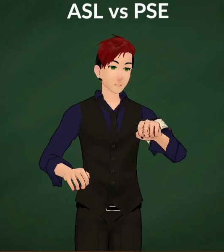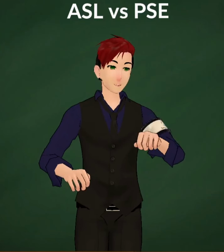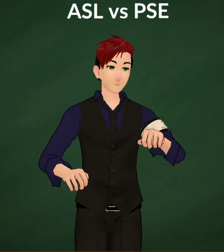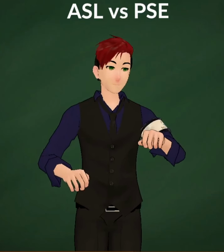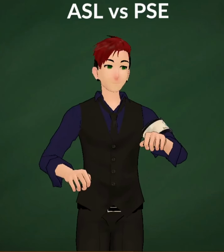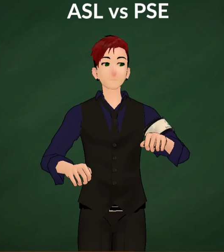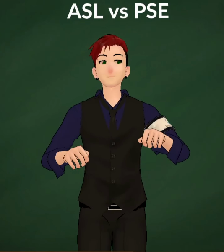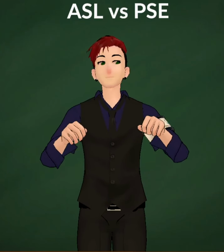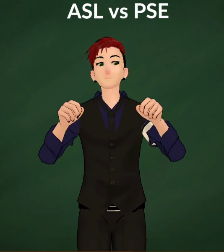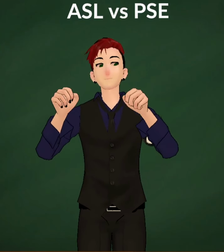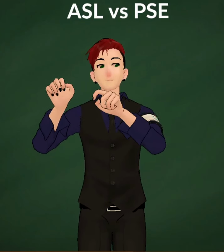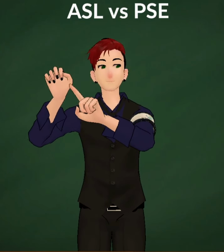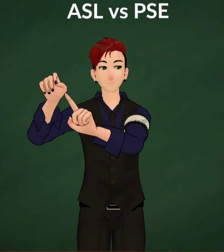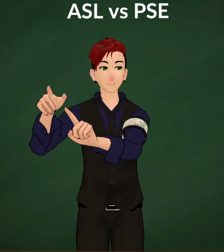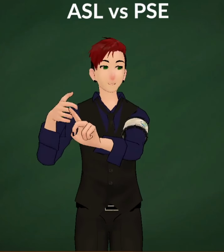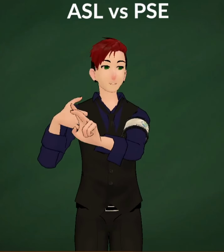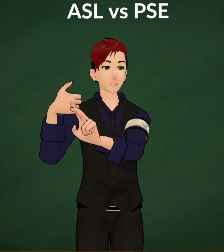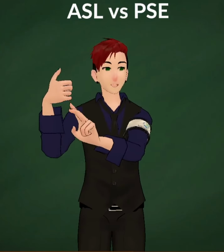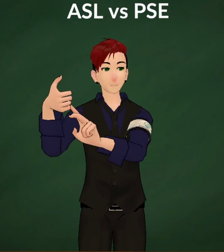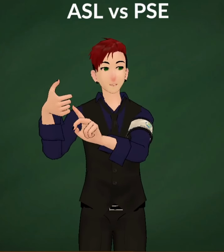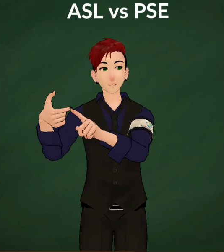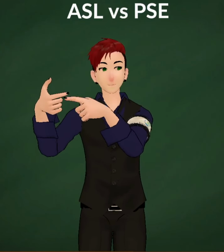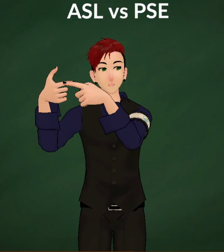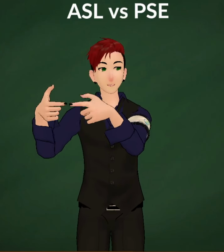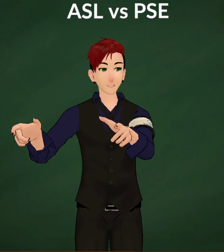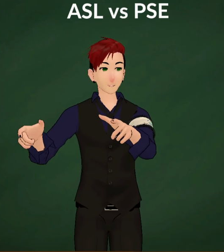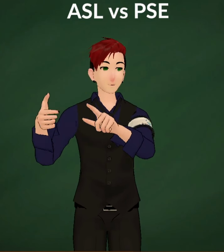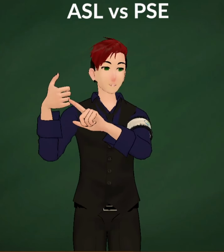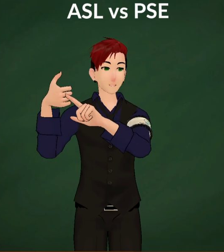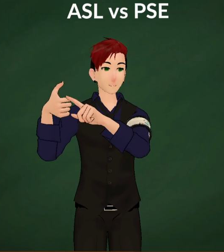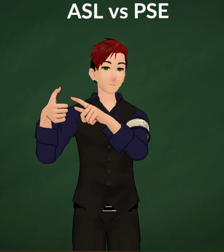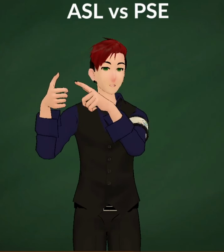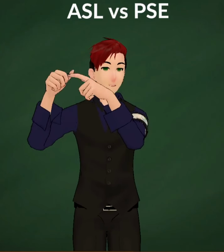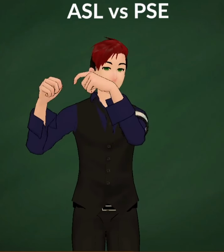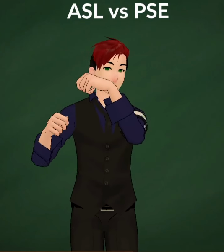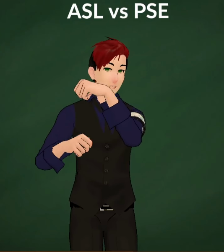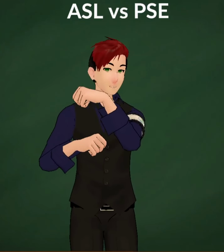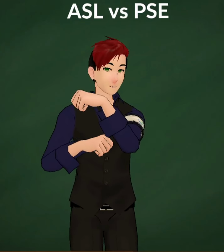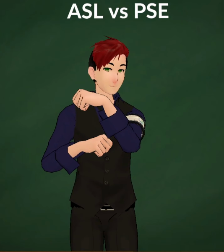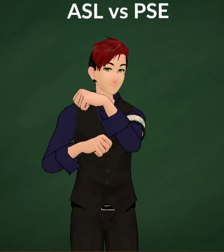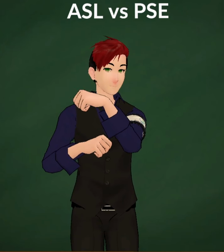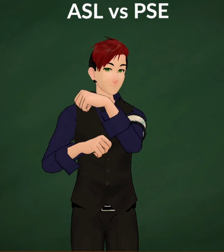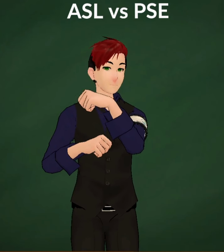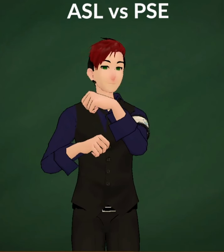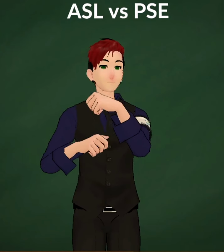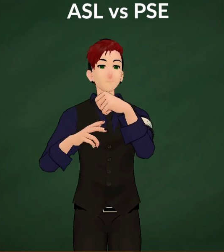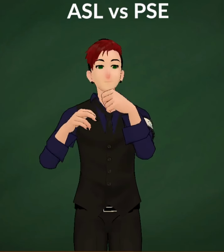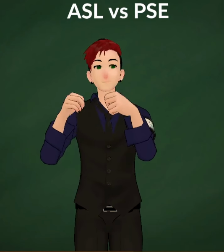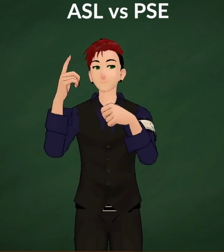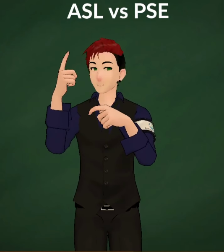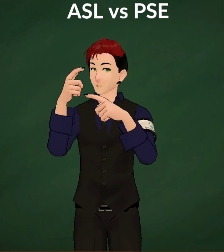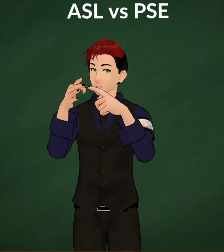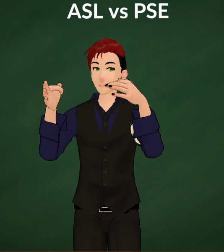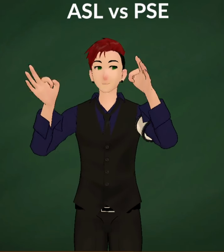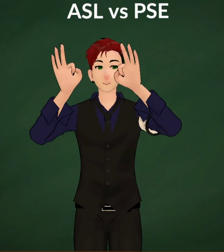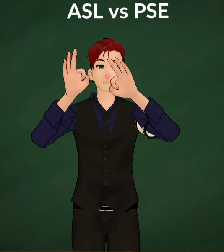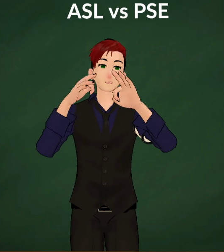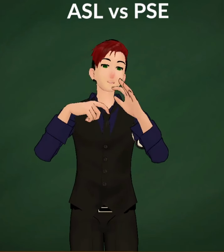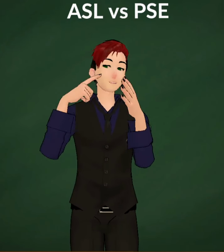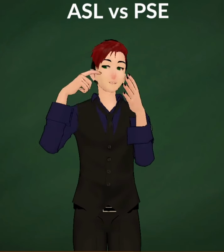it. ASL has its own grammar, its own structure. And one of the big things that